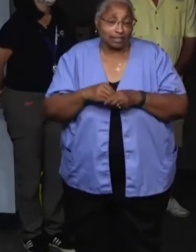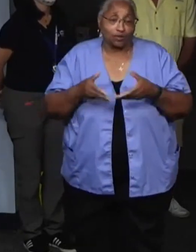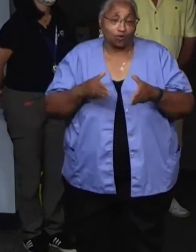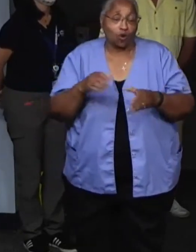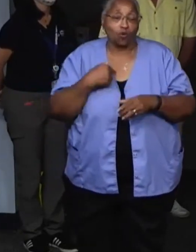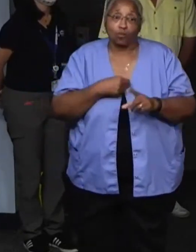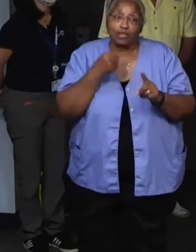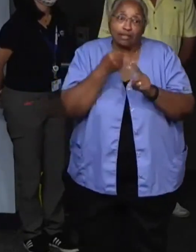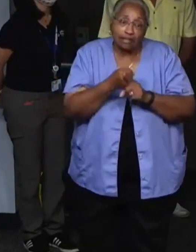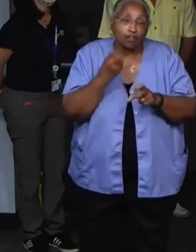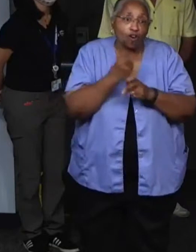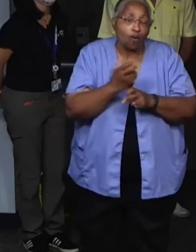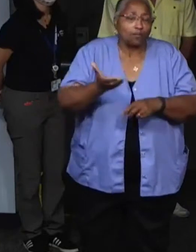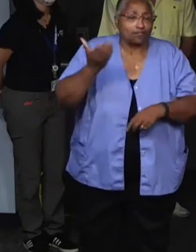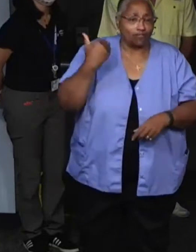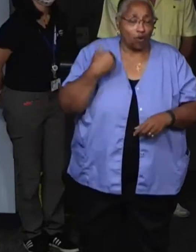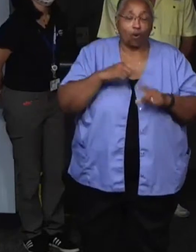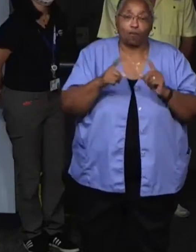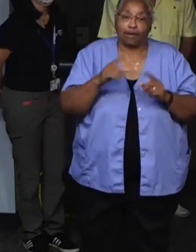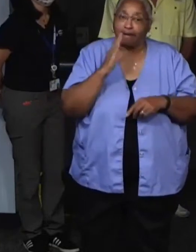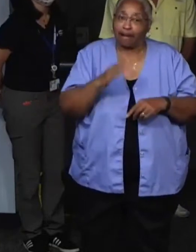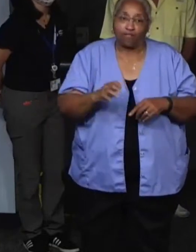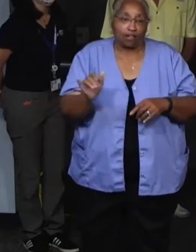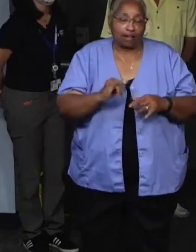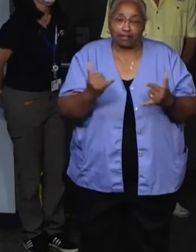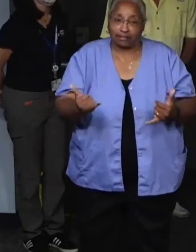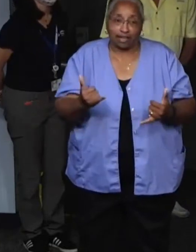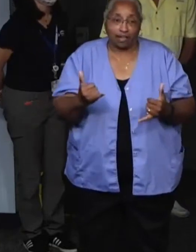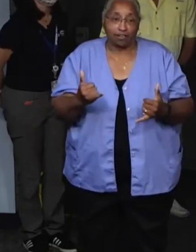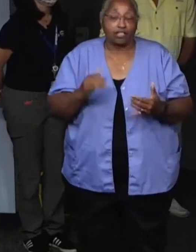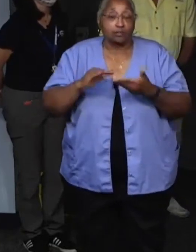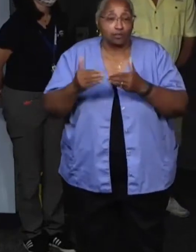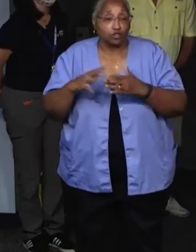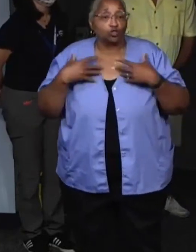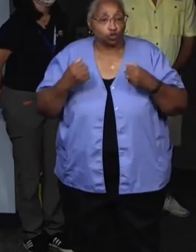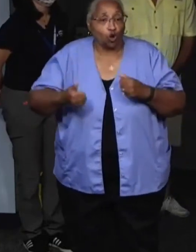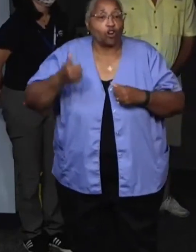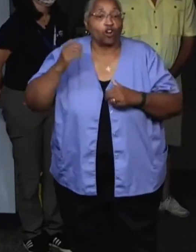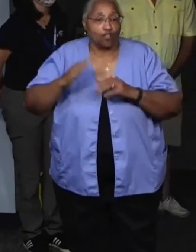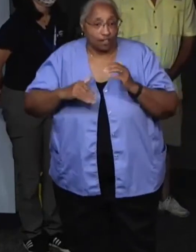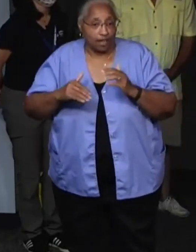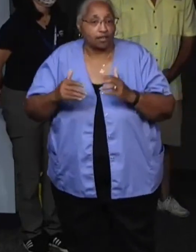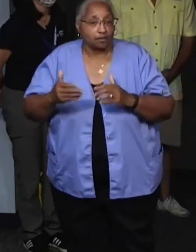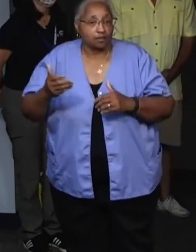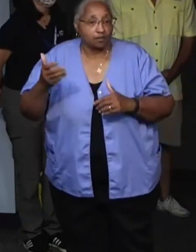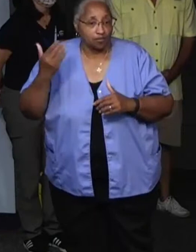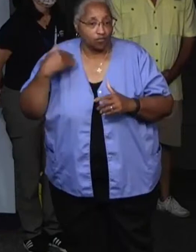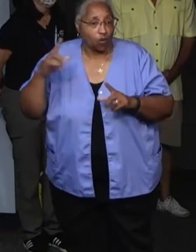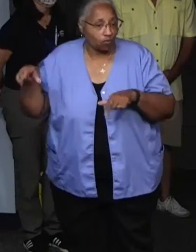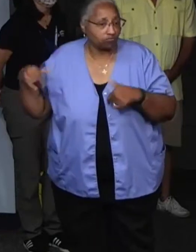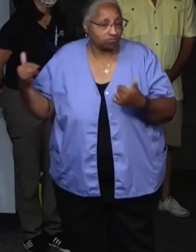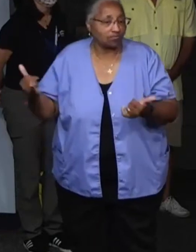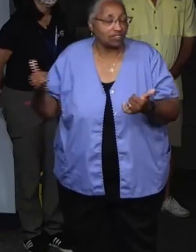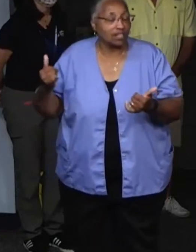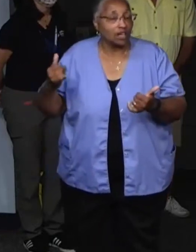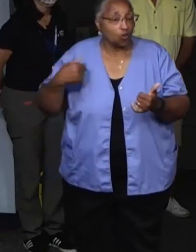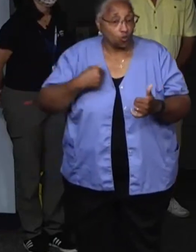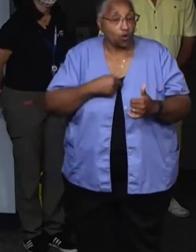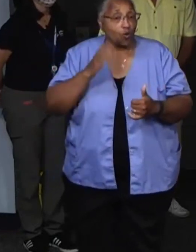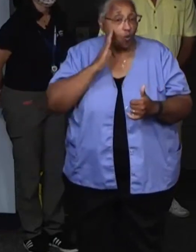hard before. Never this hard. But I'm telling you, this community is stronger than ever. We're going to come back strong. We're going to rebuild better.